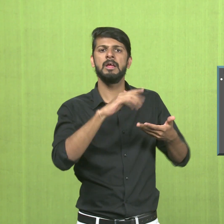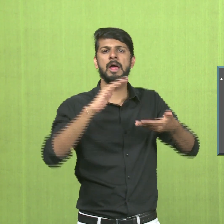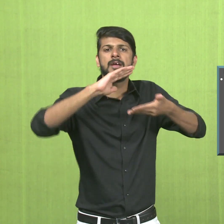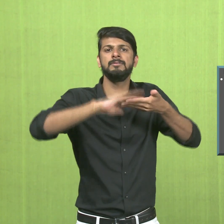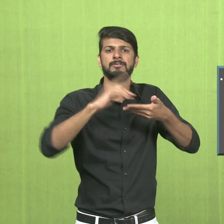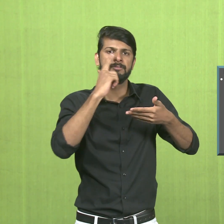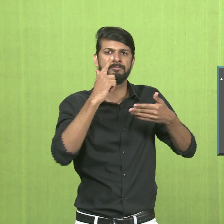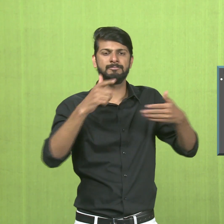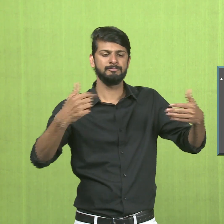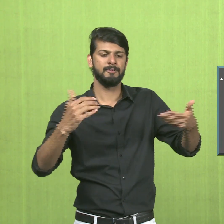A couple